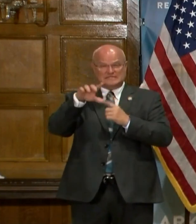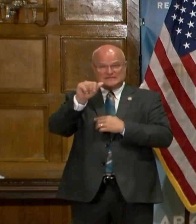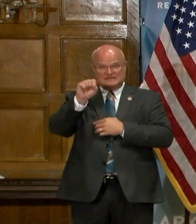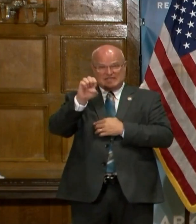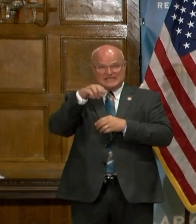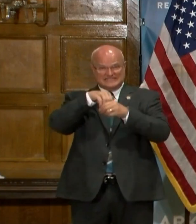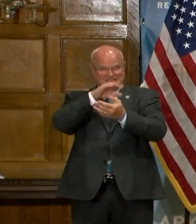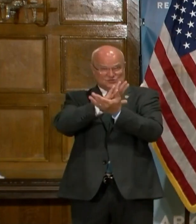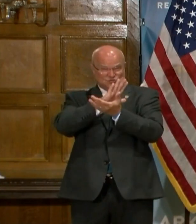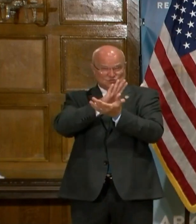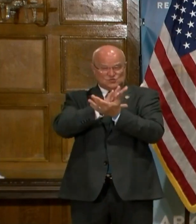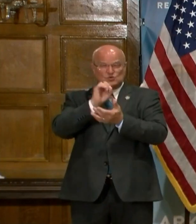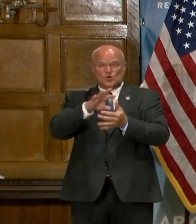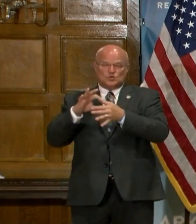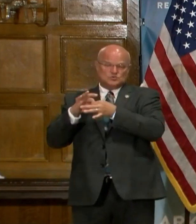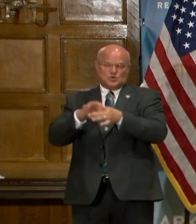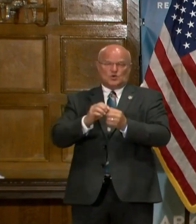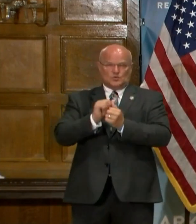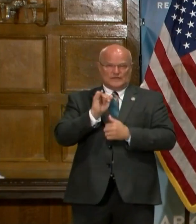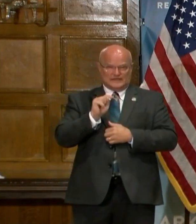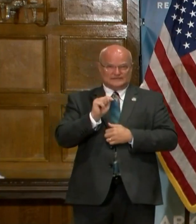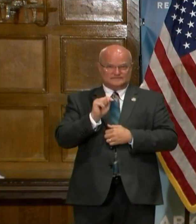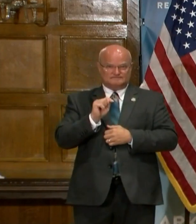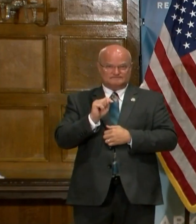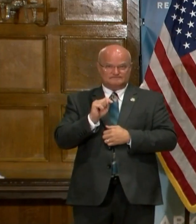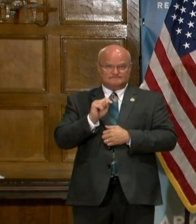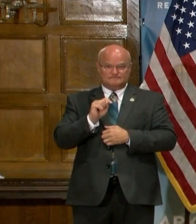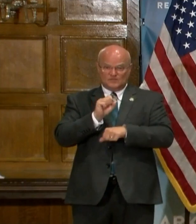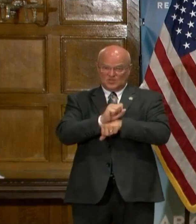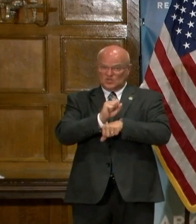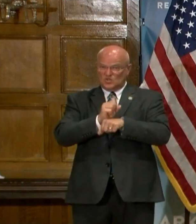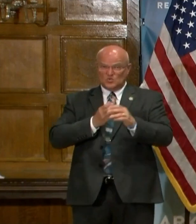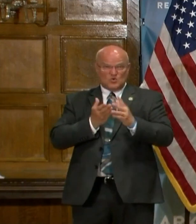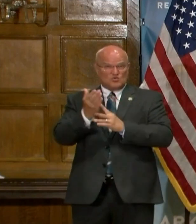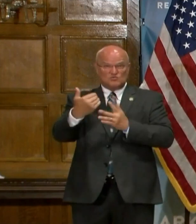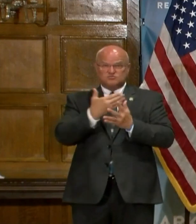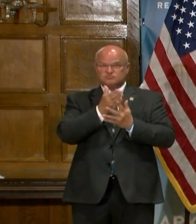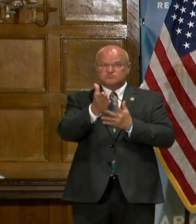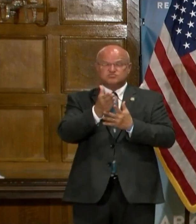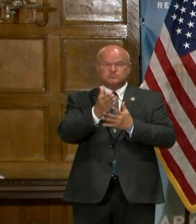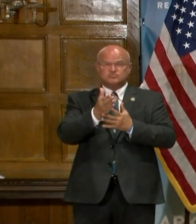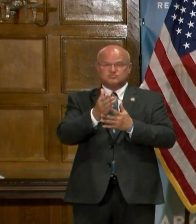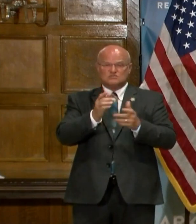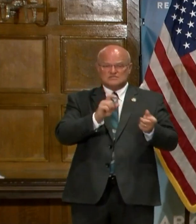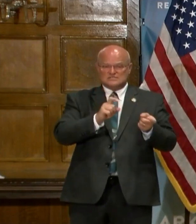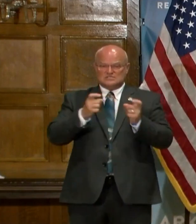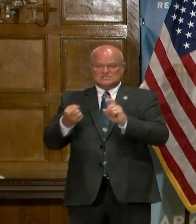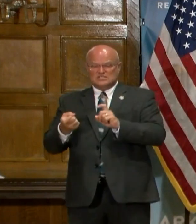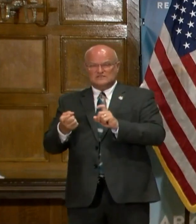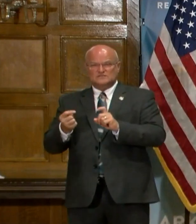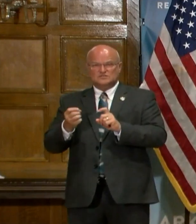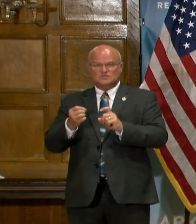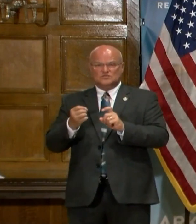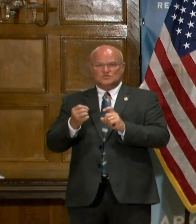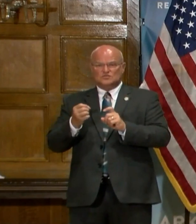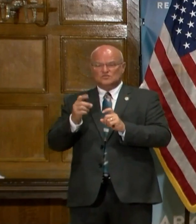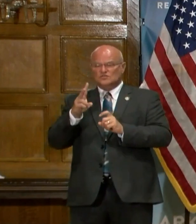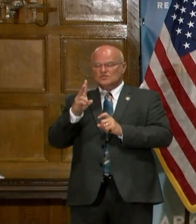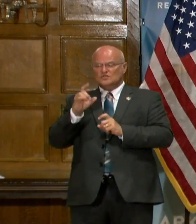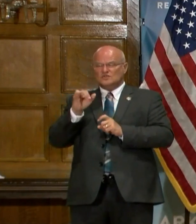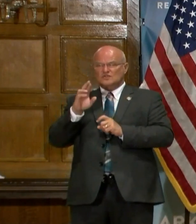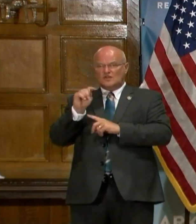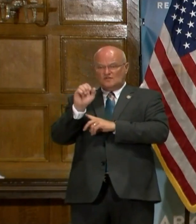case in a school or associated with it. You work through it. You can shift to virtual